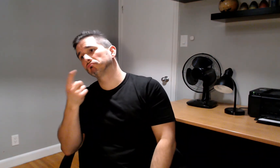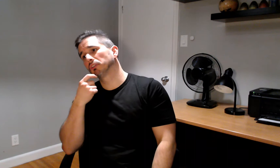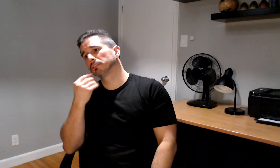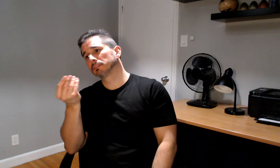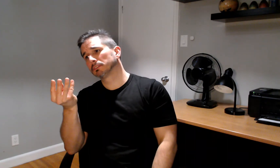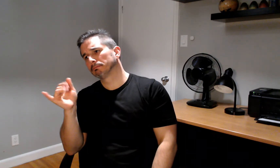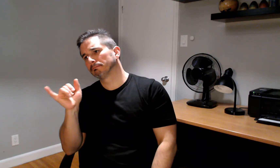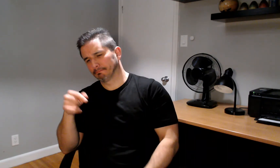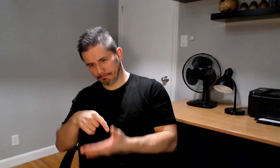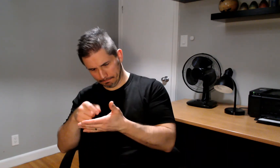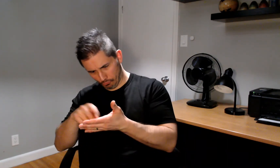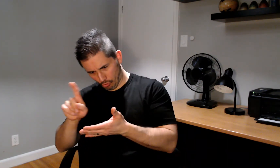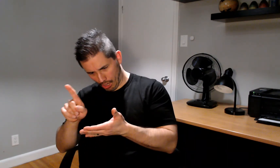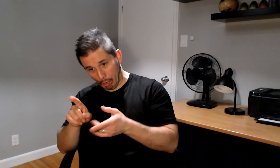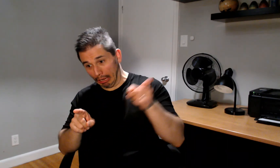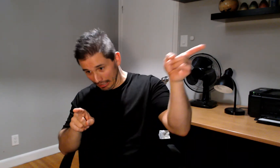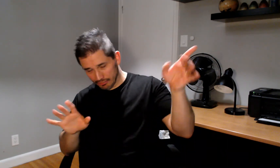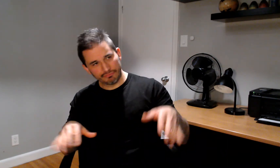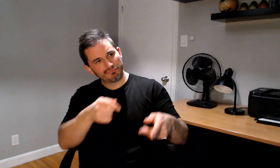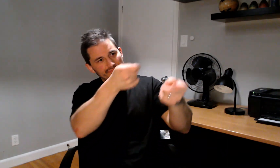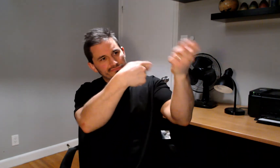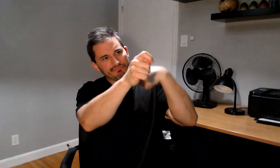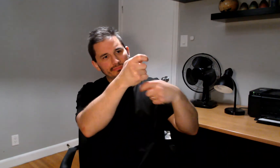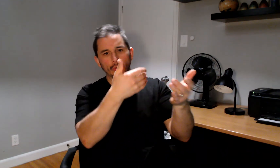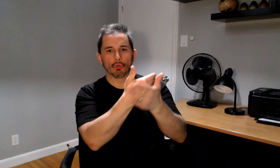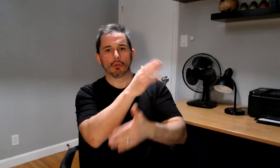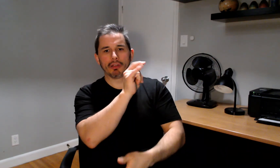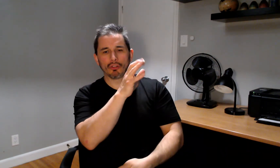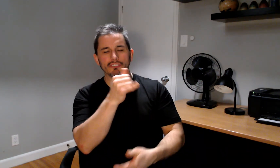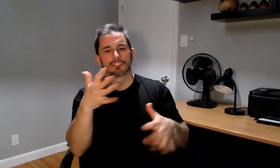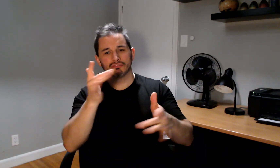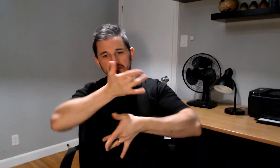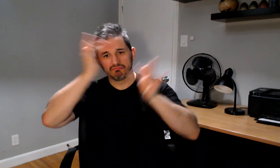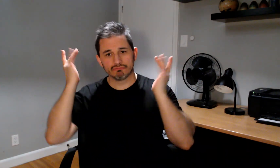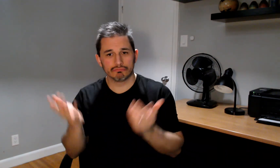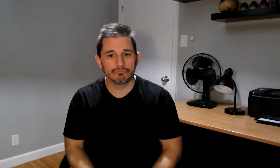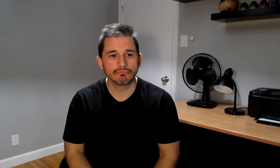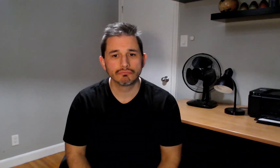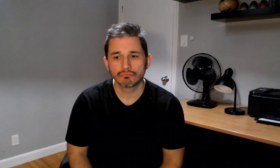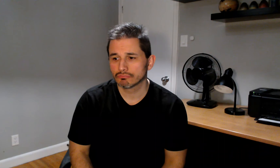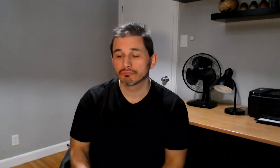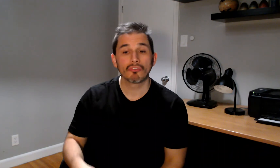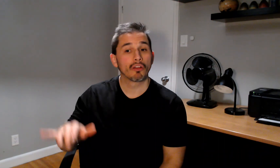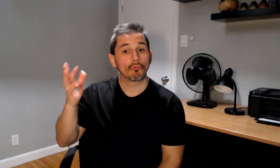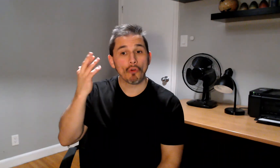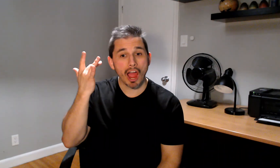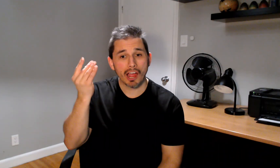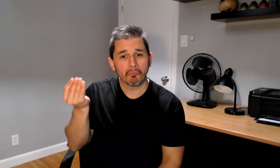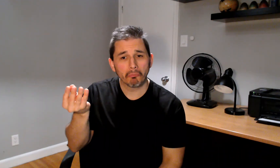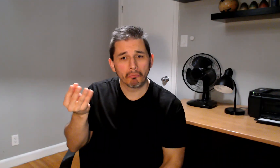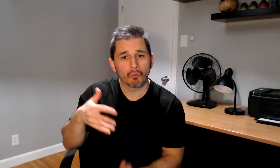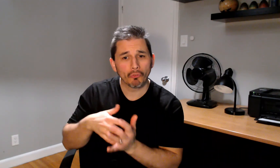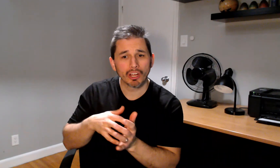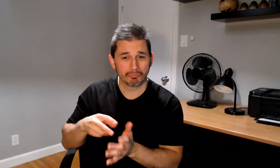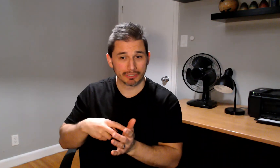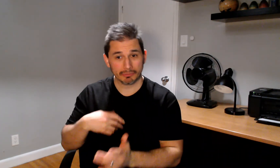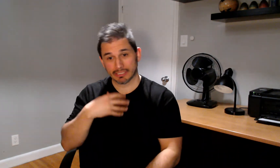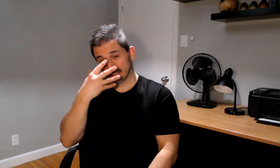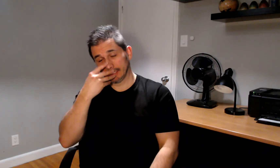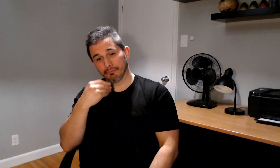to bed, I can see, oh, what's that light mean? So I can check my phone and then go and replace the battery. Problem solved. And I